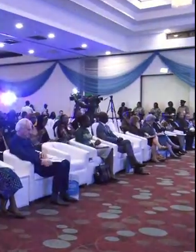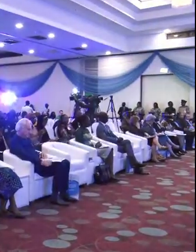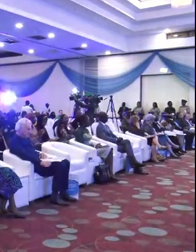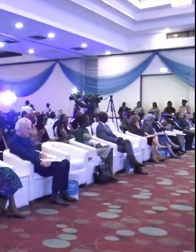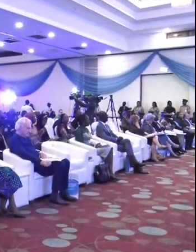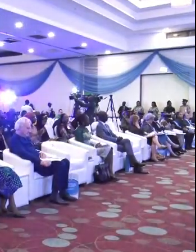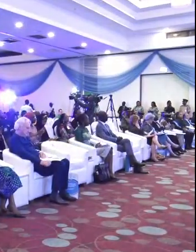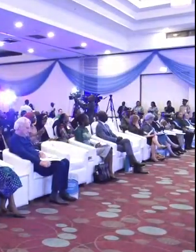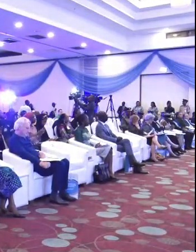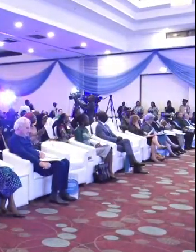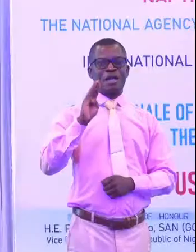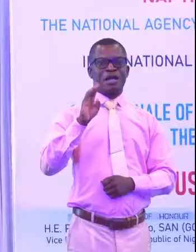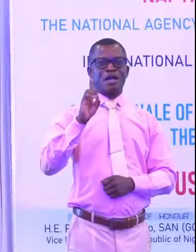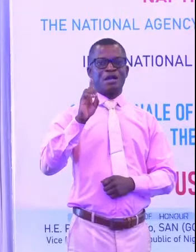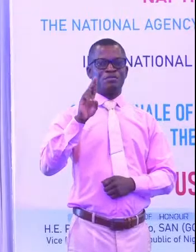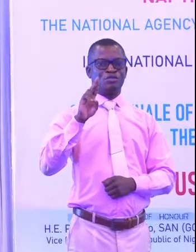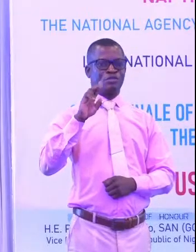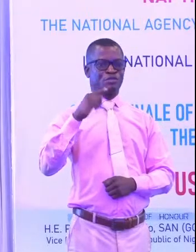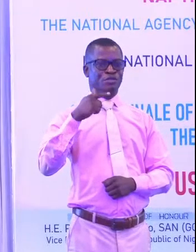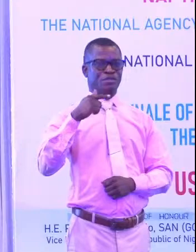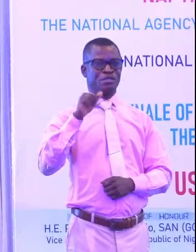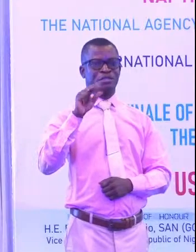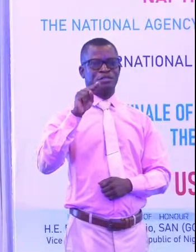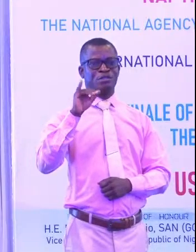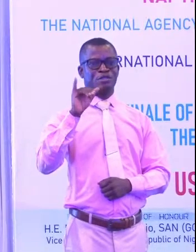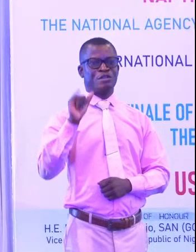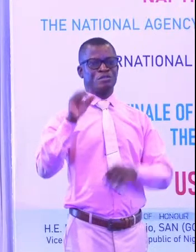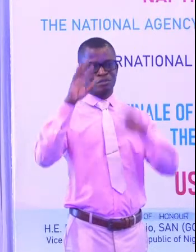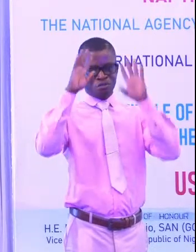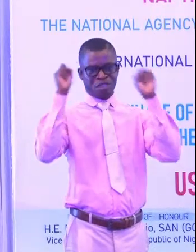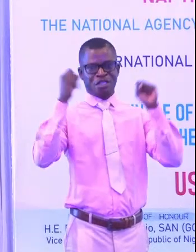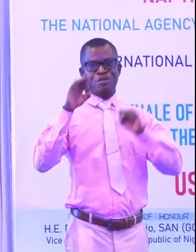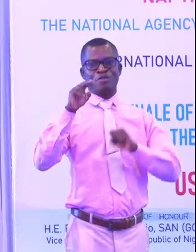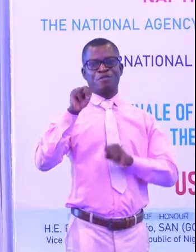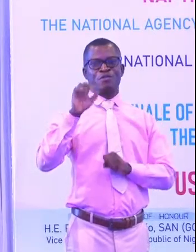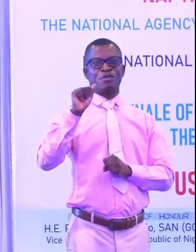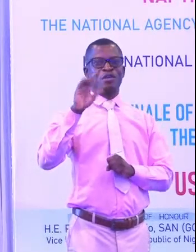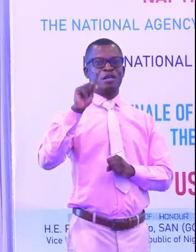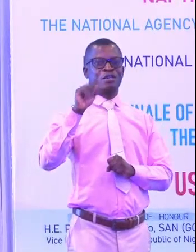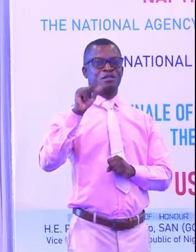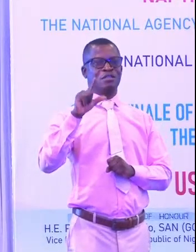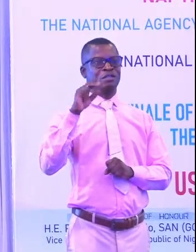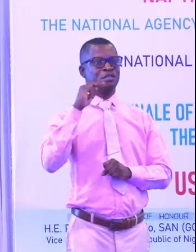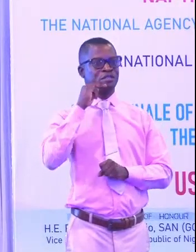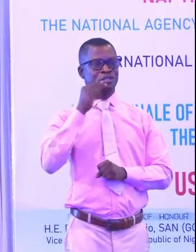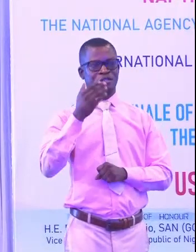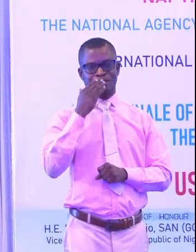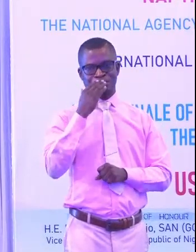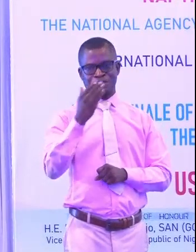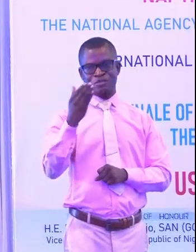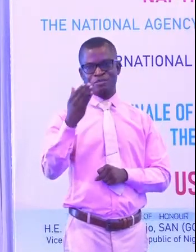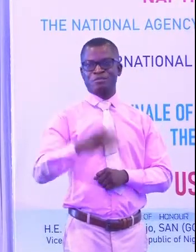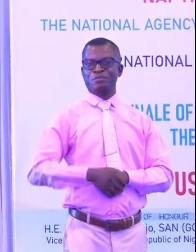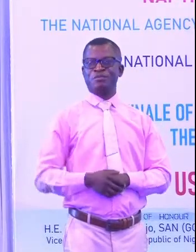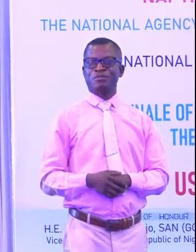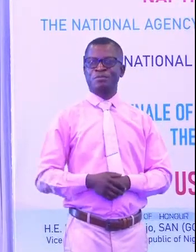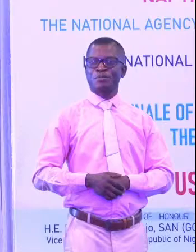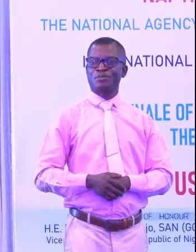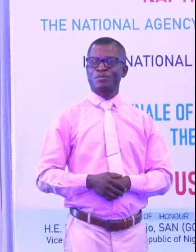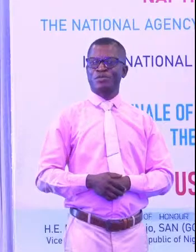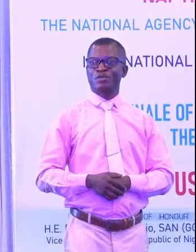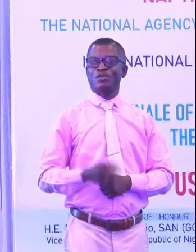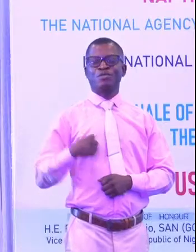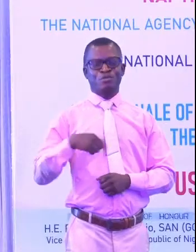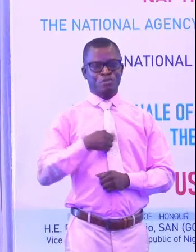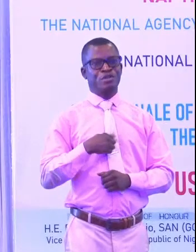Abdul Ganiu Abubakar is the National President of NACTEL, Nigeria. Thank you very much for coming through. I assured you we'll take all